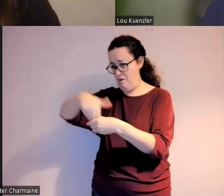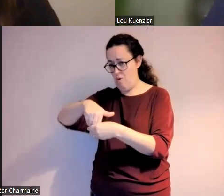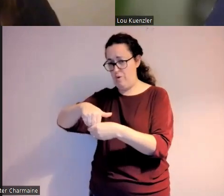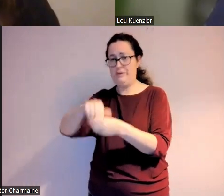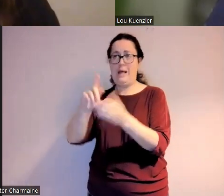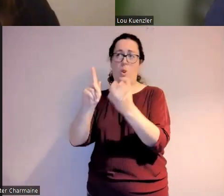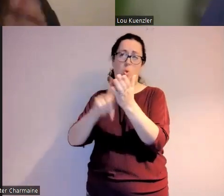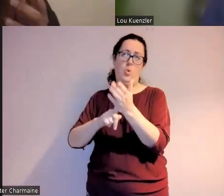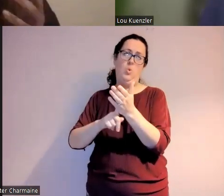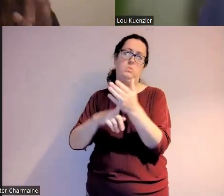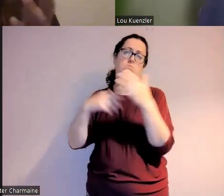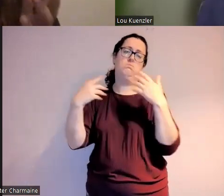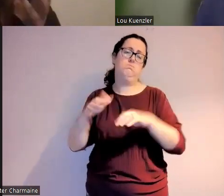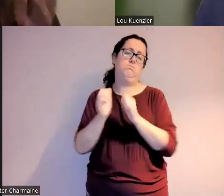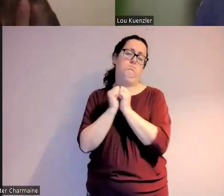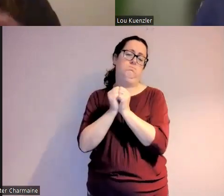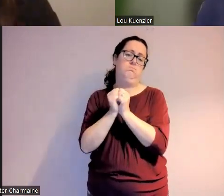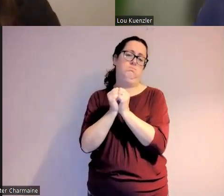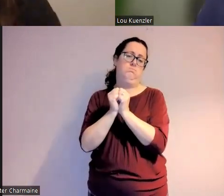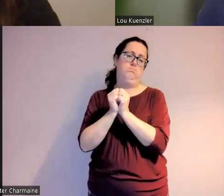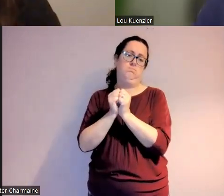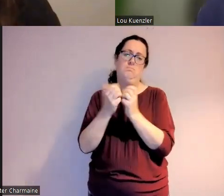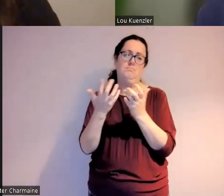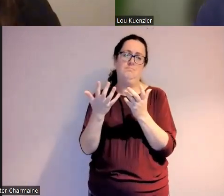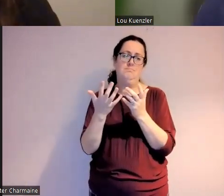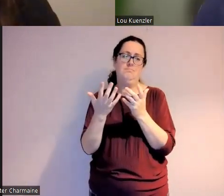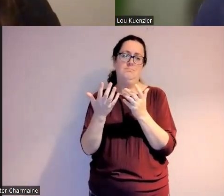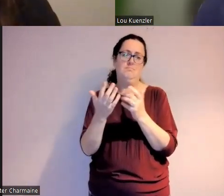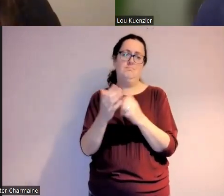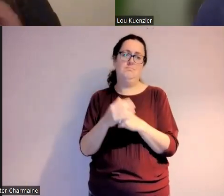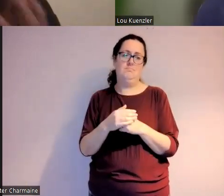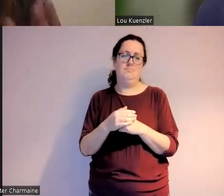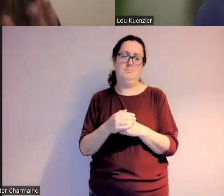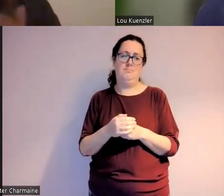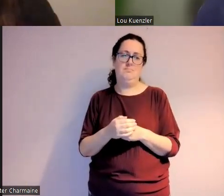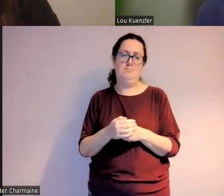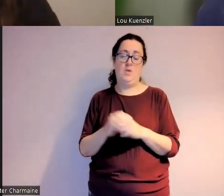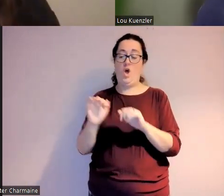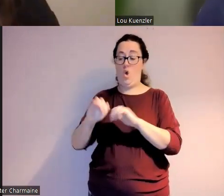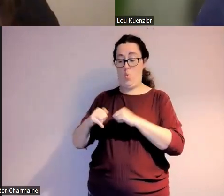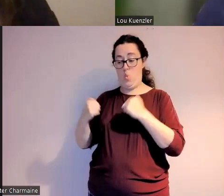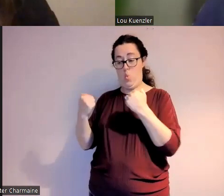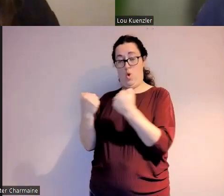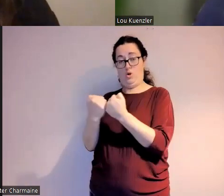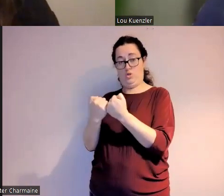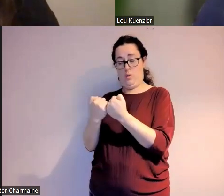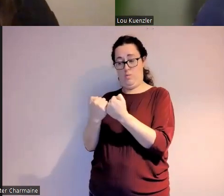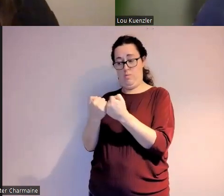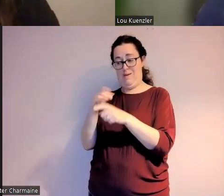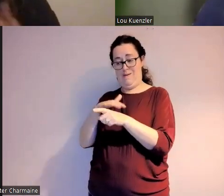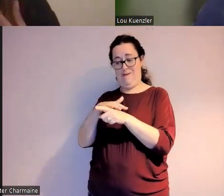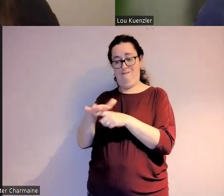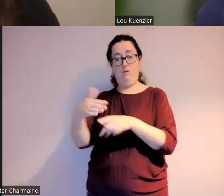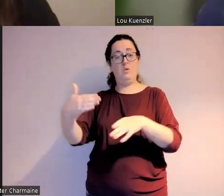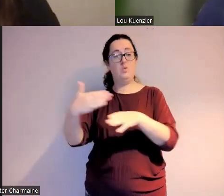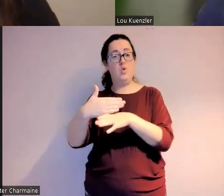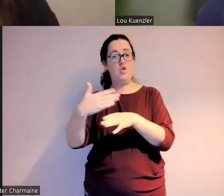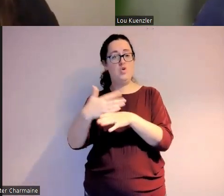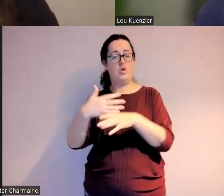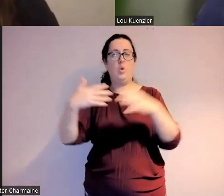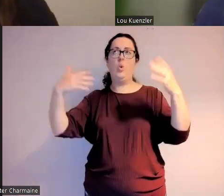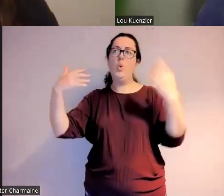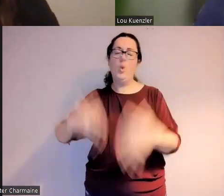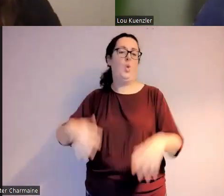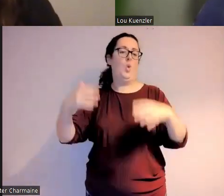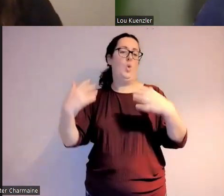Like it is absolutely extraordinary what a workshop can do to a piece of work, and the inspiration